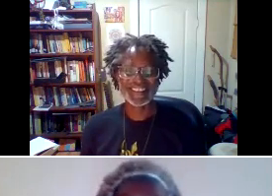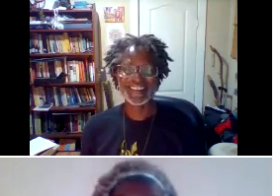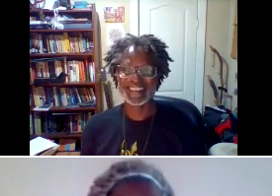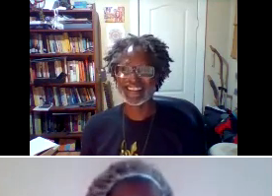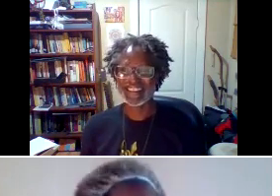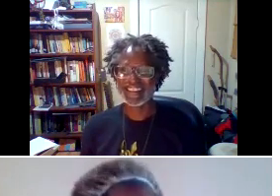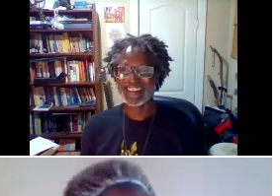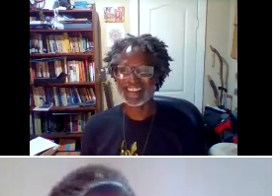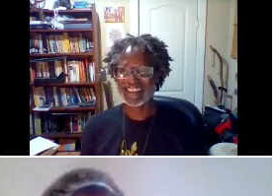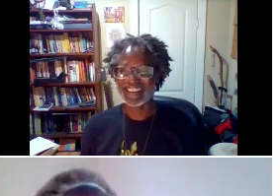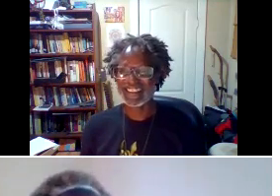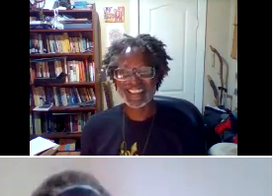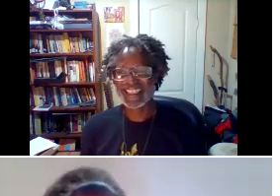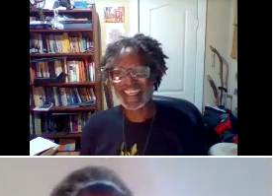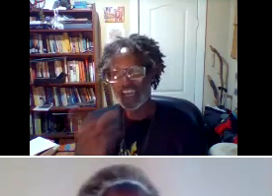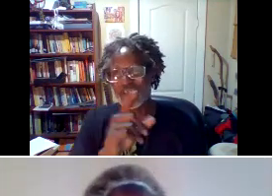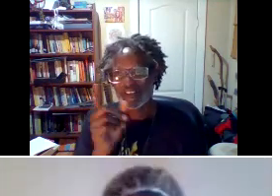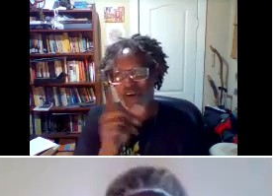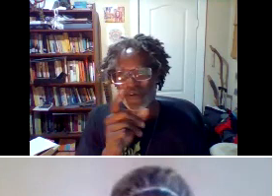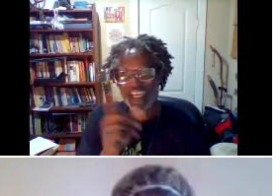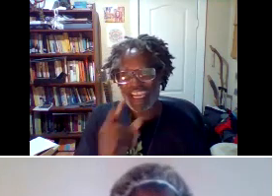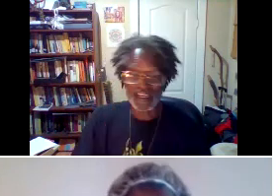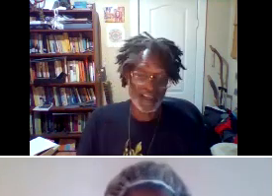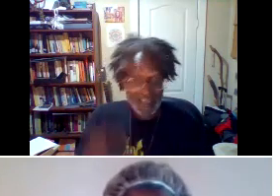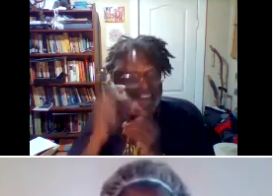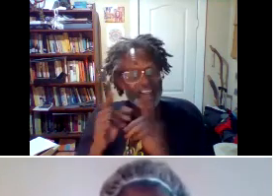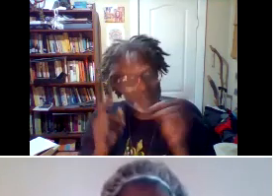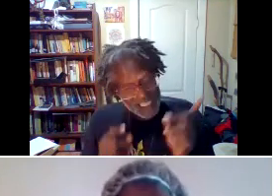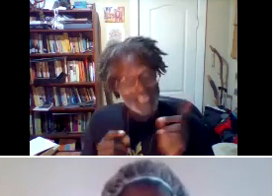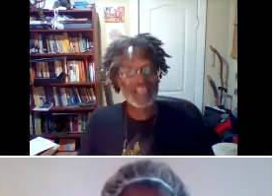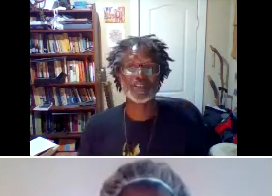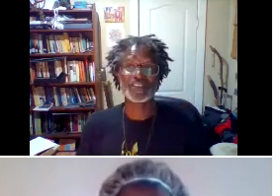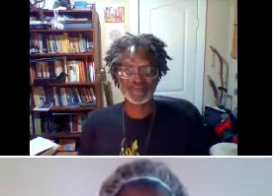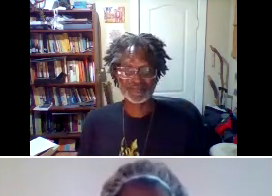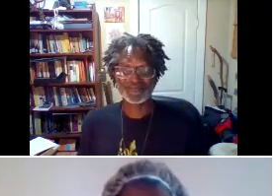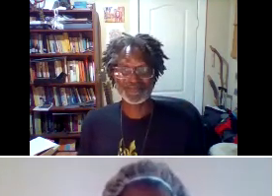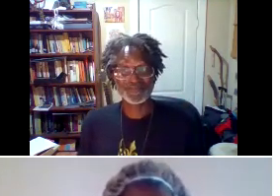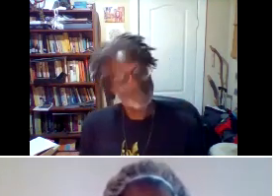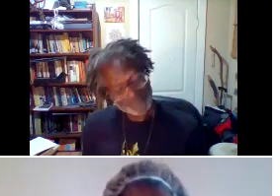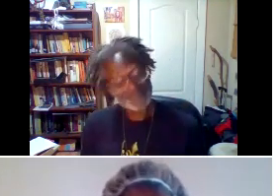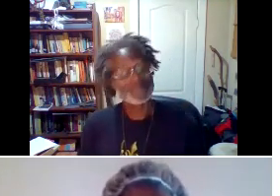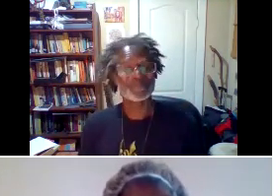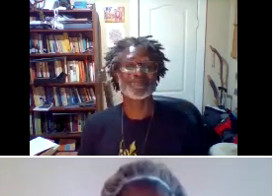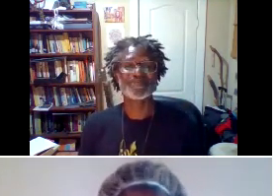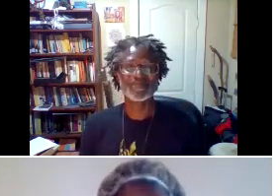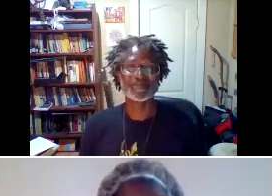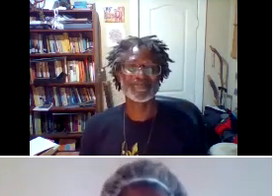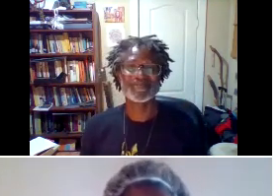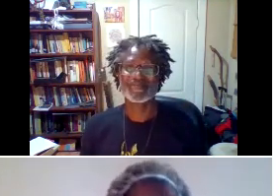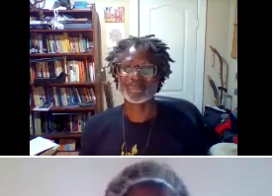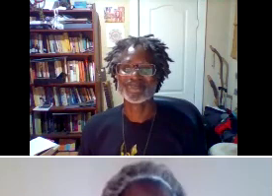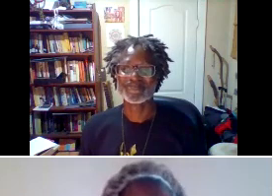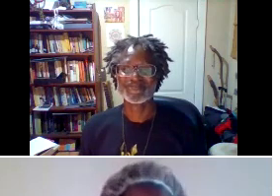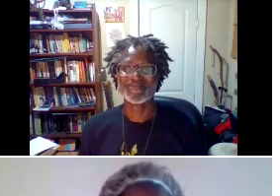and it's not rude or nasty. So they say you never talk when you're eating unless I know sign language. Right. Hmm. I like